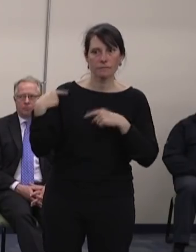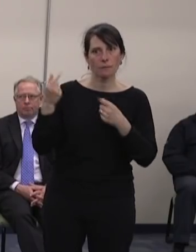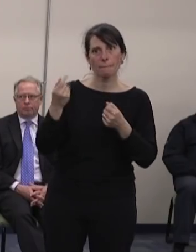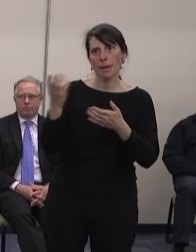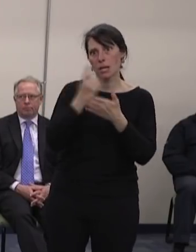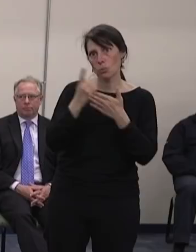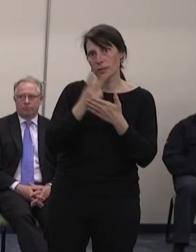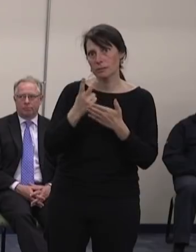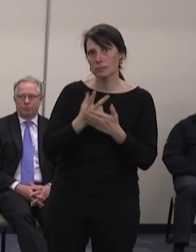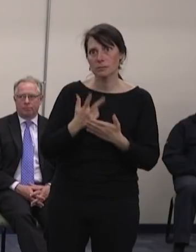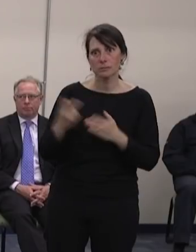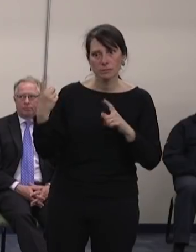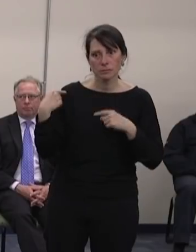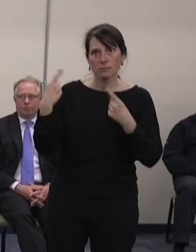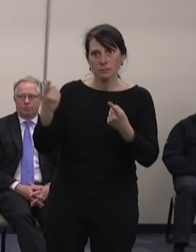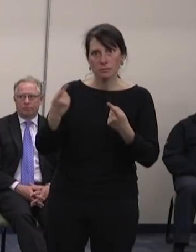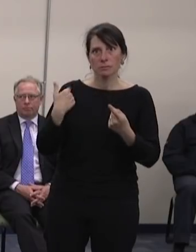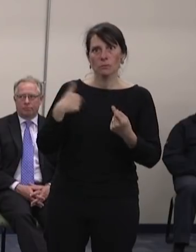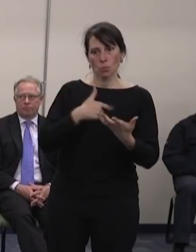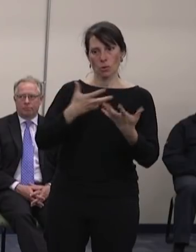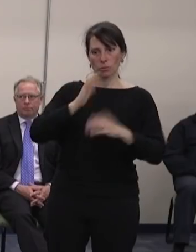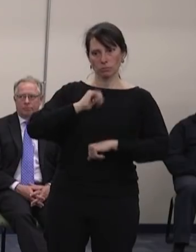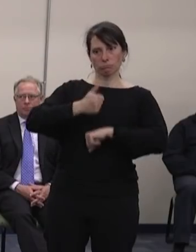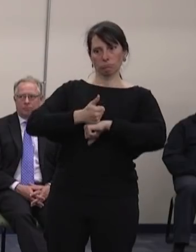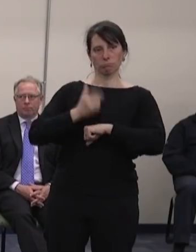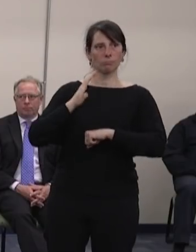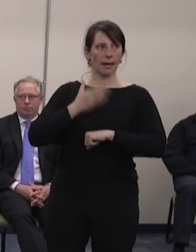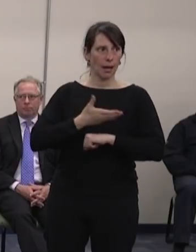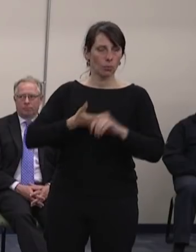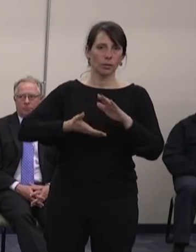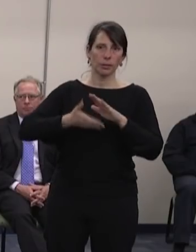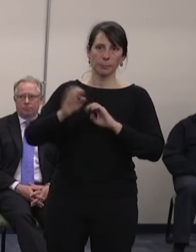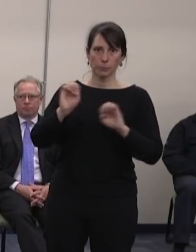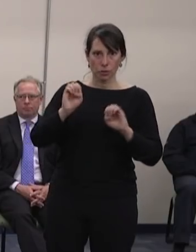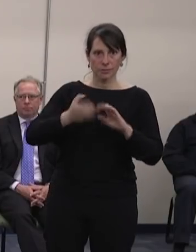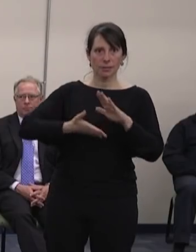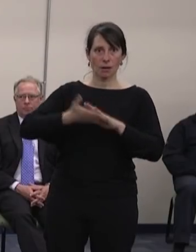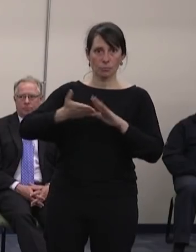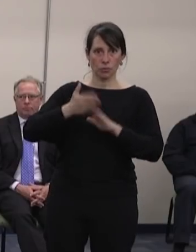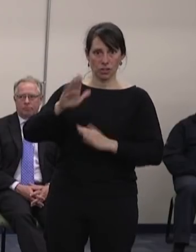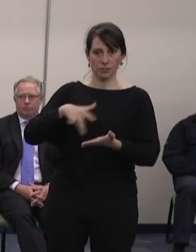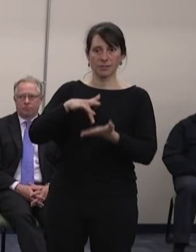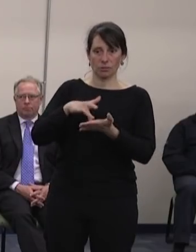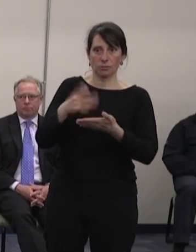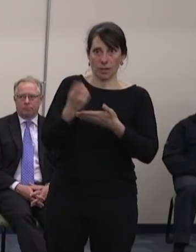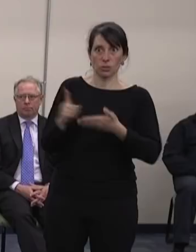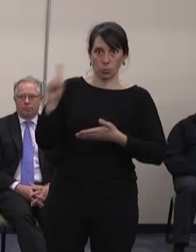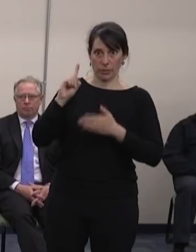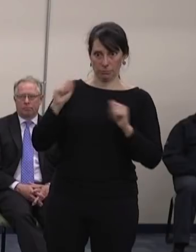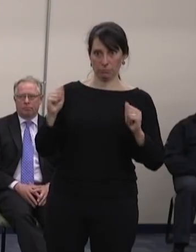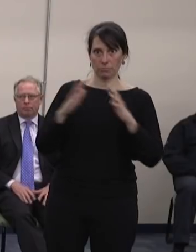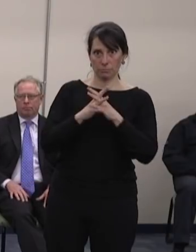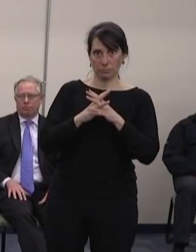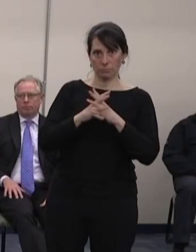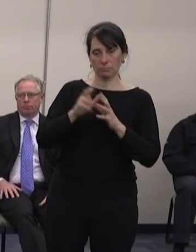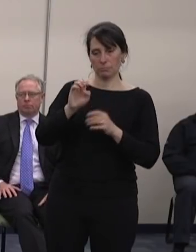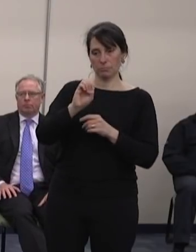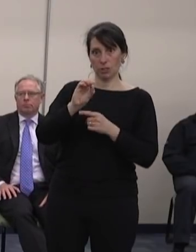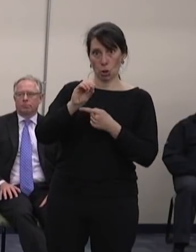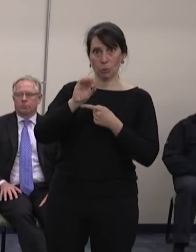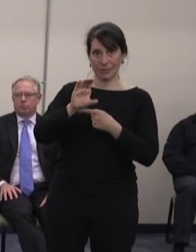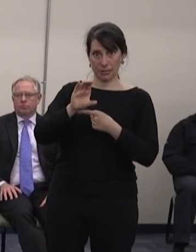with the culmination of establishing our Emergency Operations Center last week. That EOC is staffed